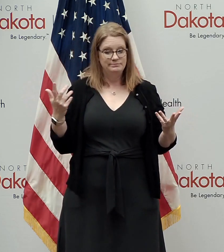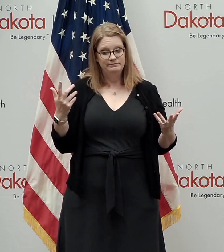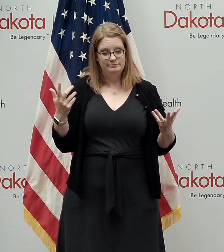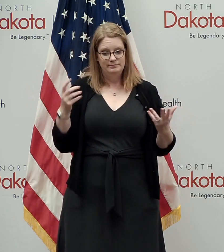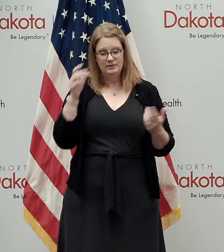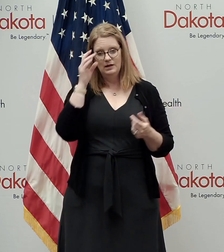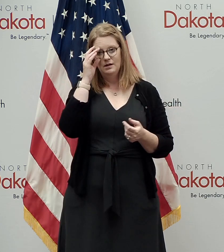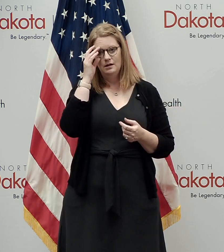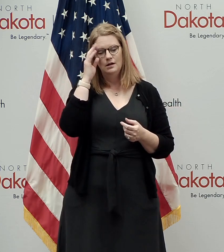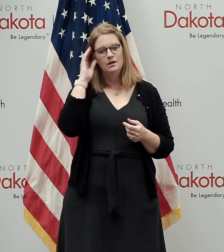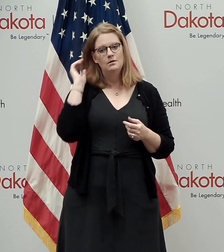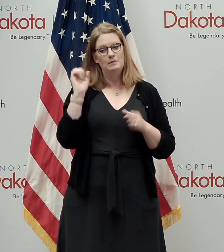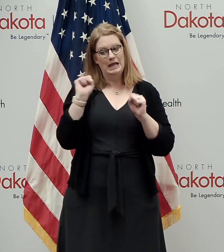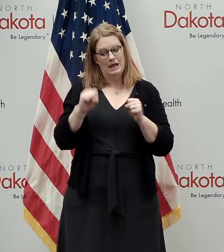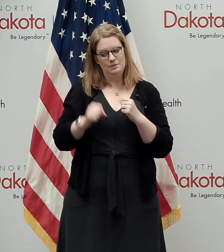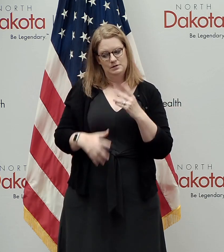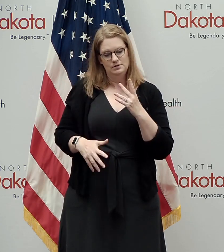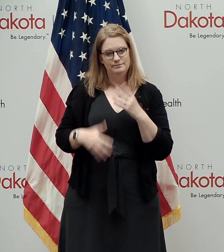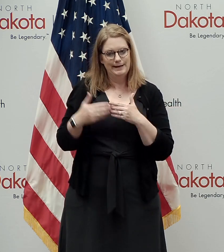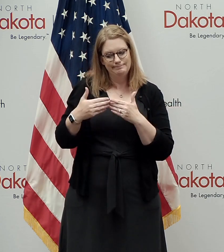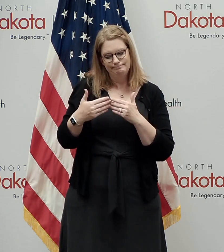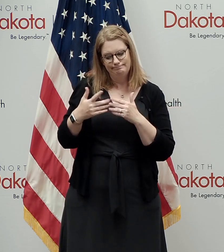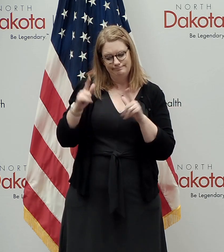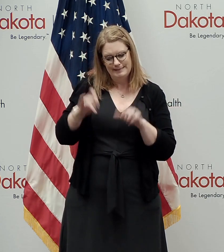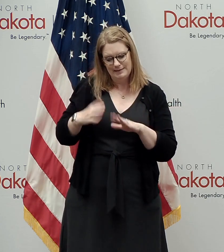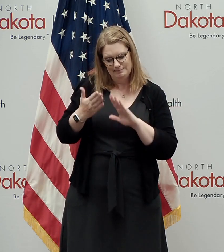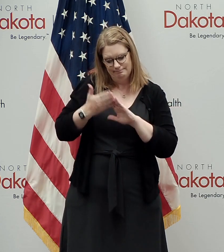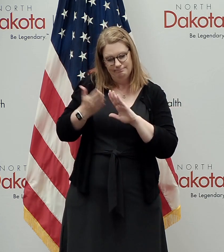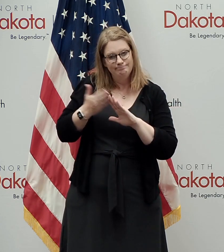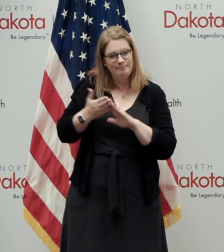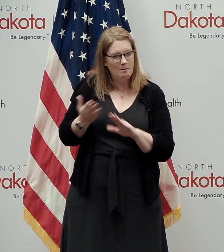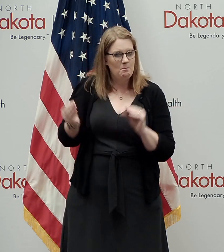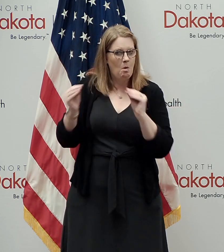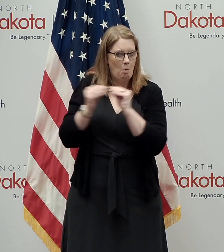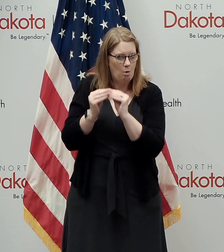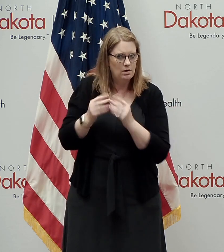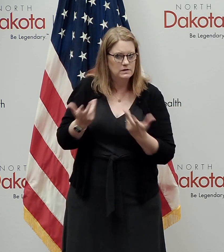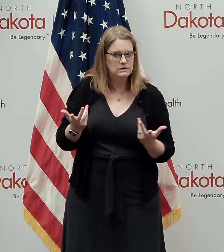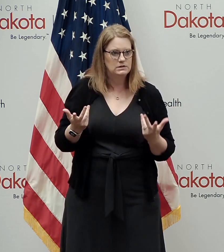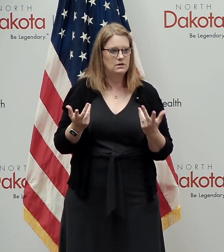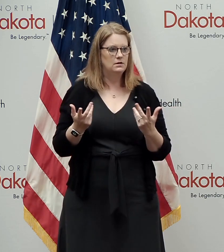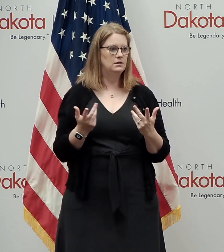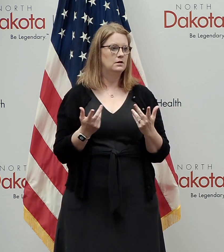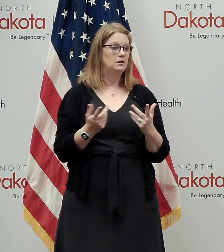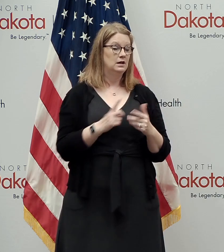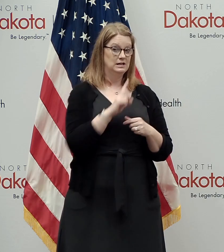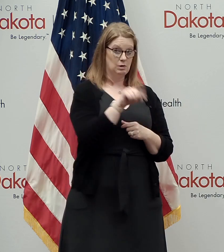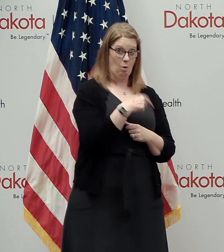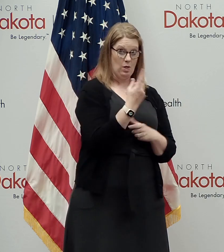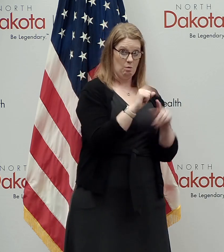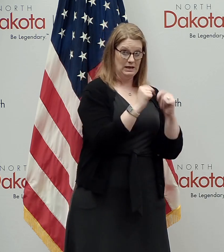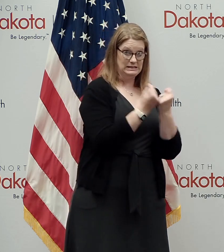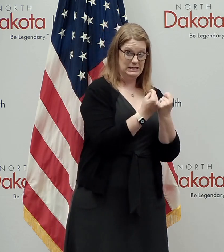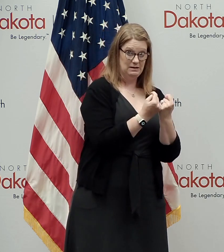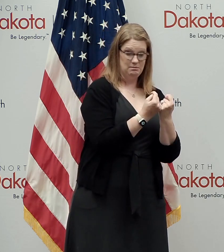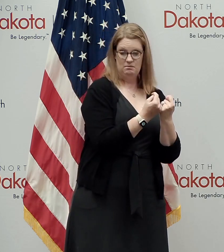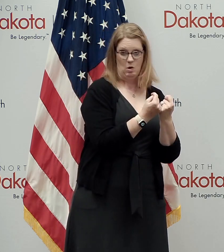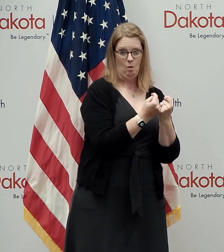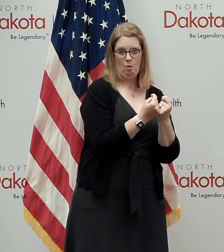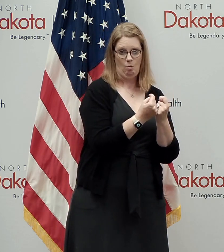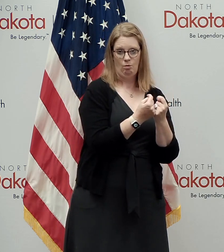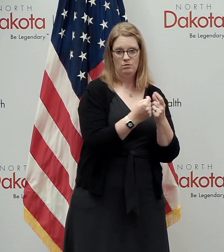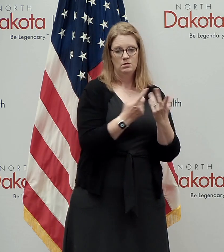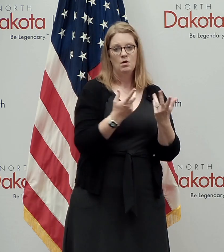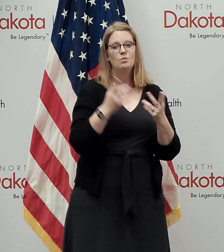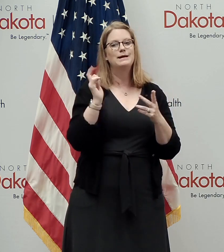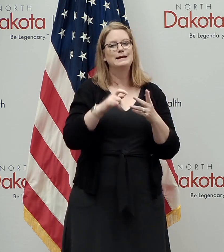up capacity for us to do that. So it's going to be a broader set of teams that's going to get us there. The state lab alone won't get us